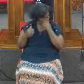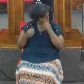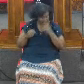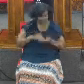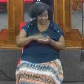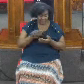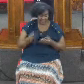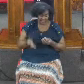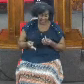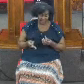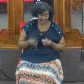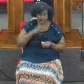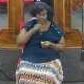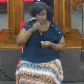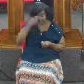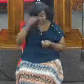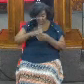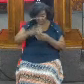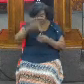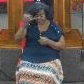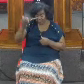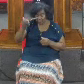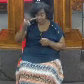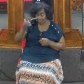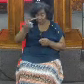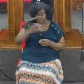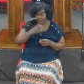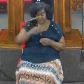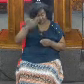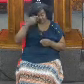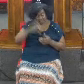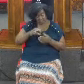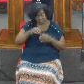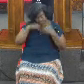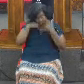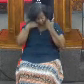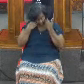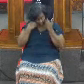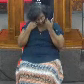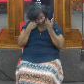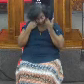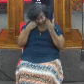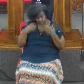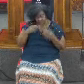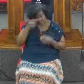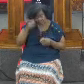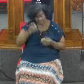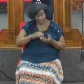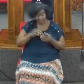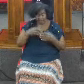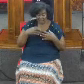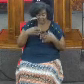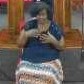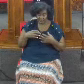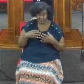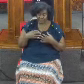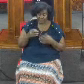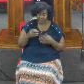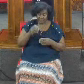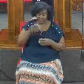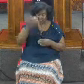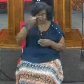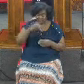Failing, not because of you, Lord, because we've been ashamed, because we've been fearful. God,